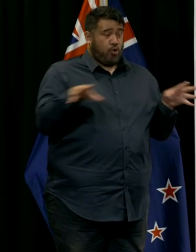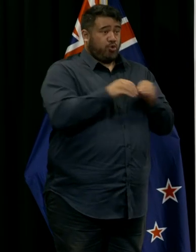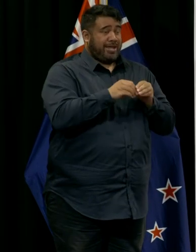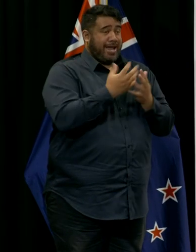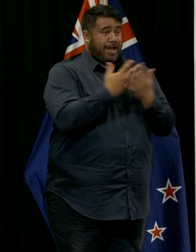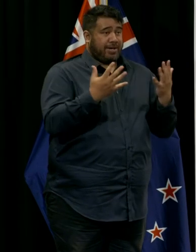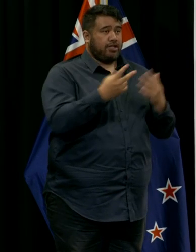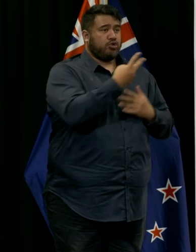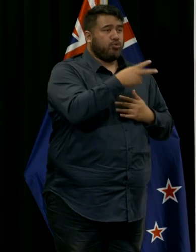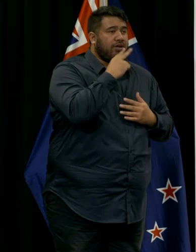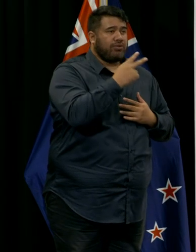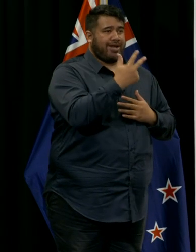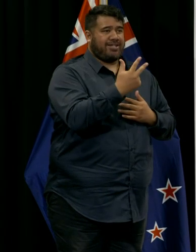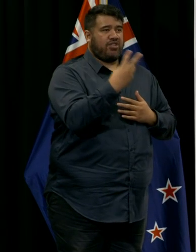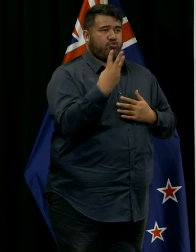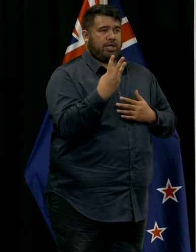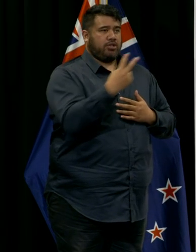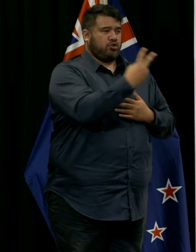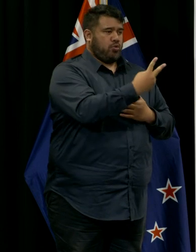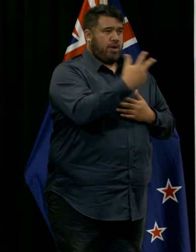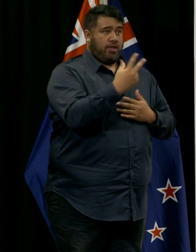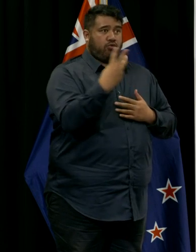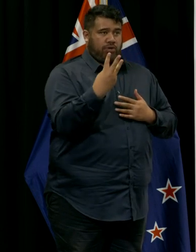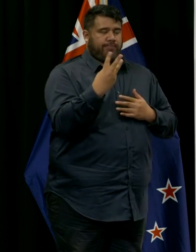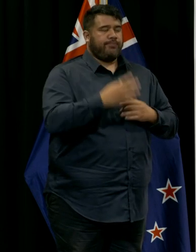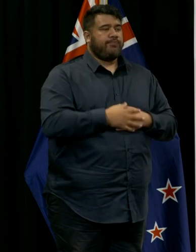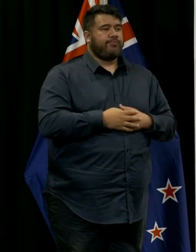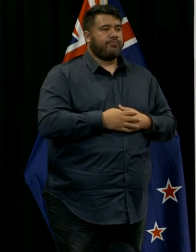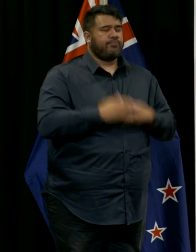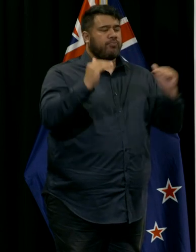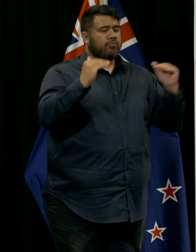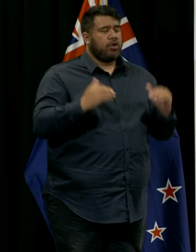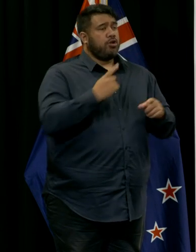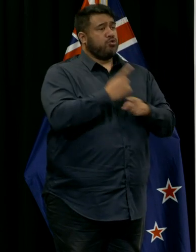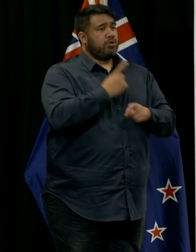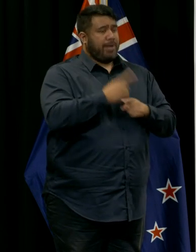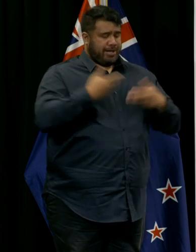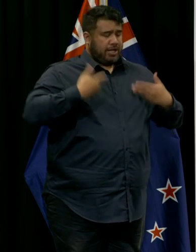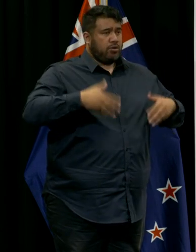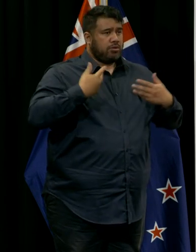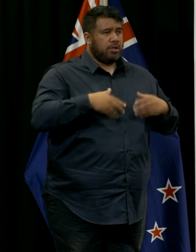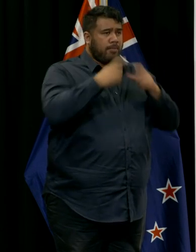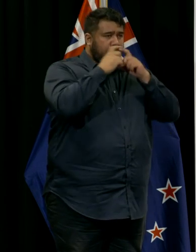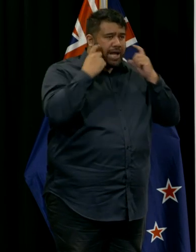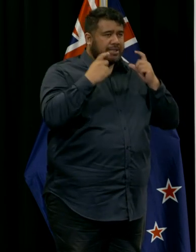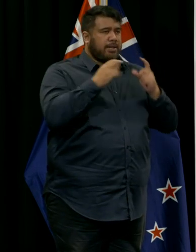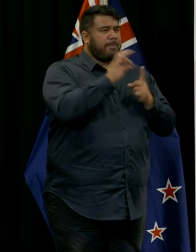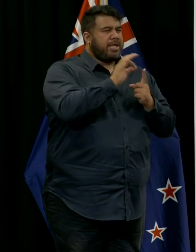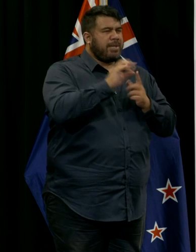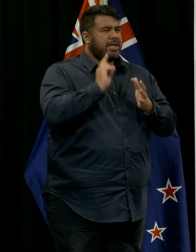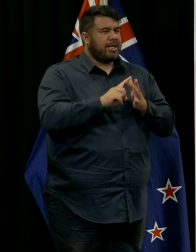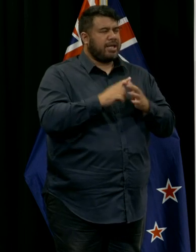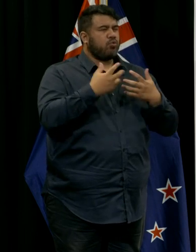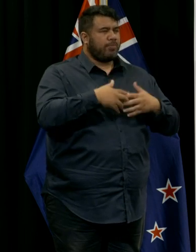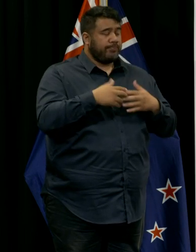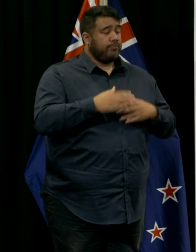283. On the topic of personal protective equipment, it's important that our health workers